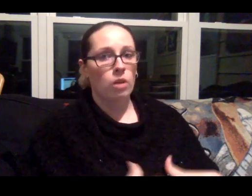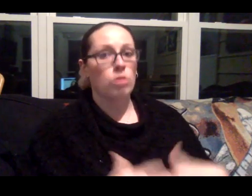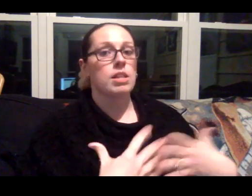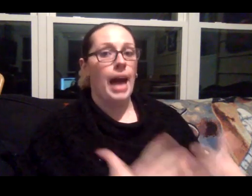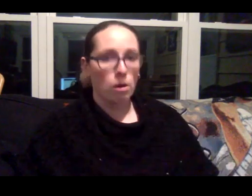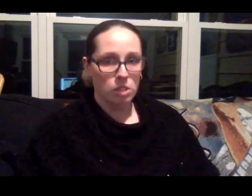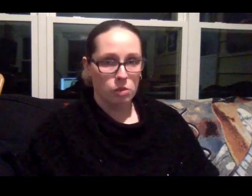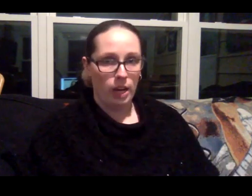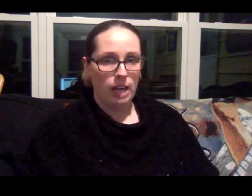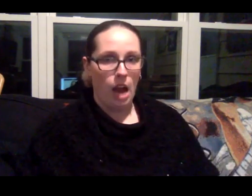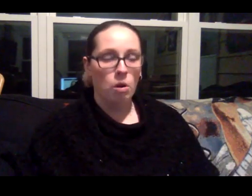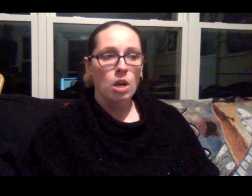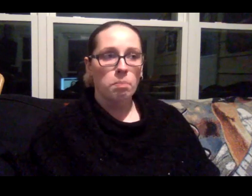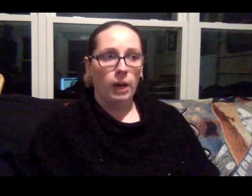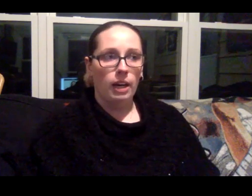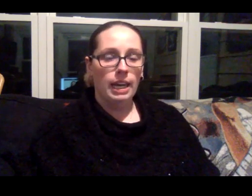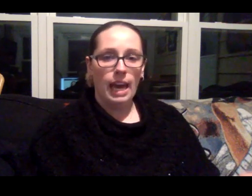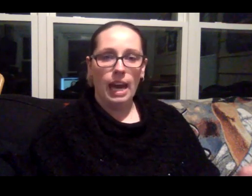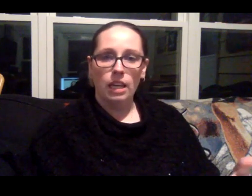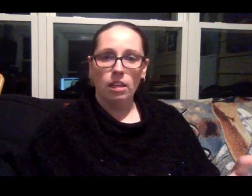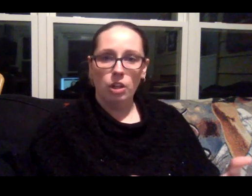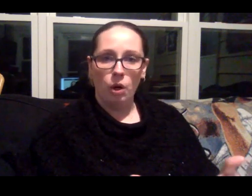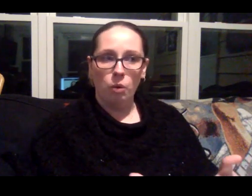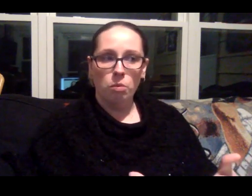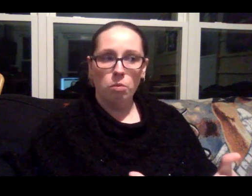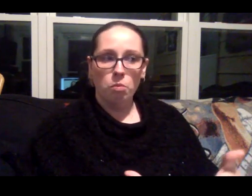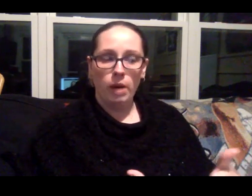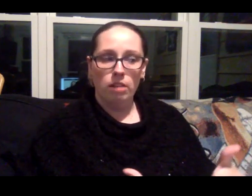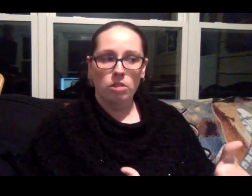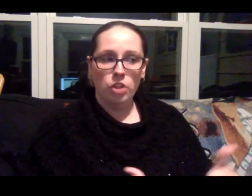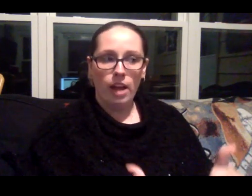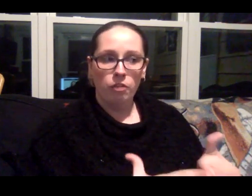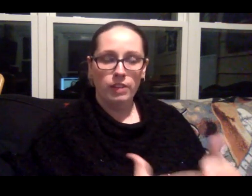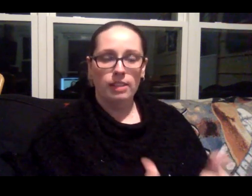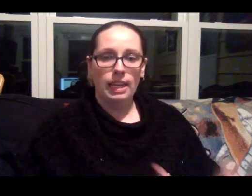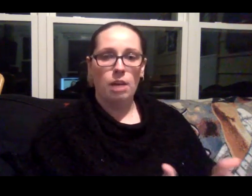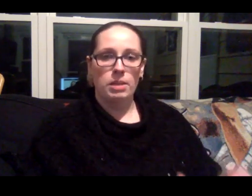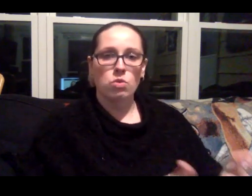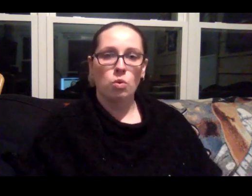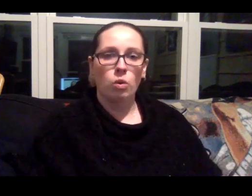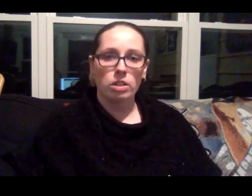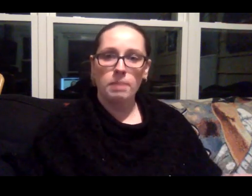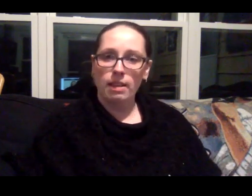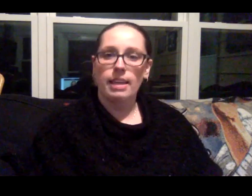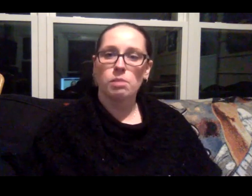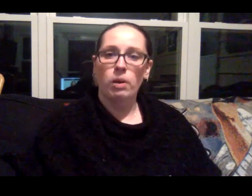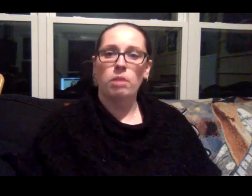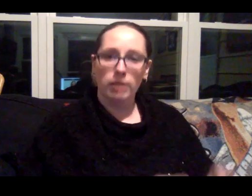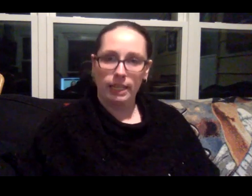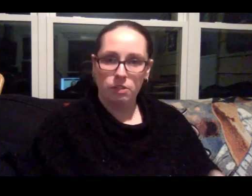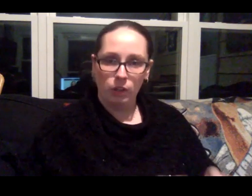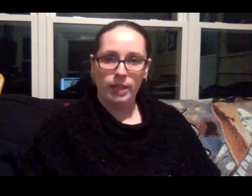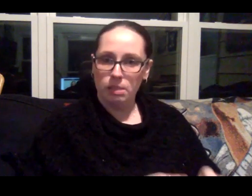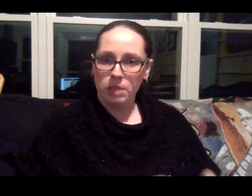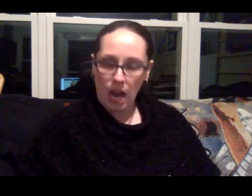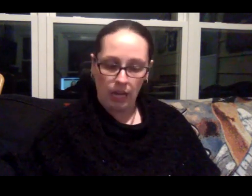people can't go to the houses right now. But again, you know, when the child physically cannot be in school, there's been things put in